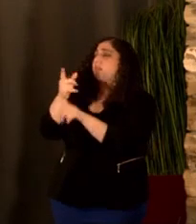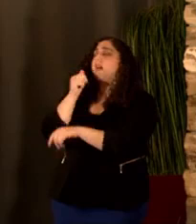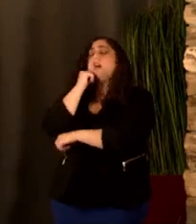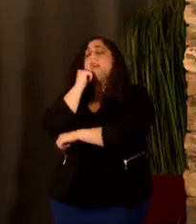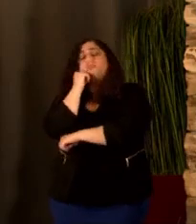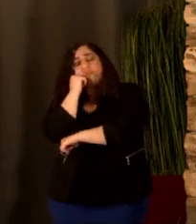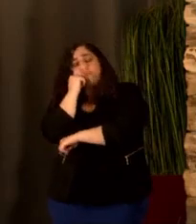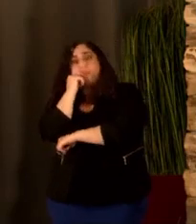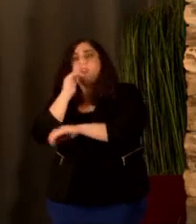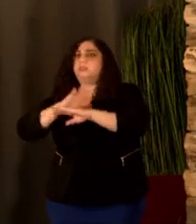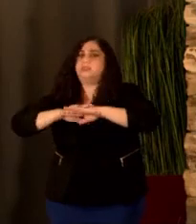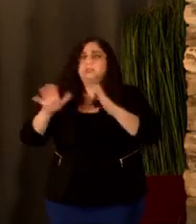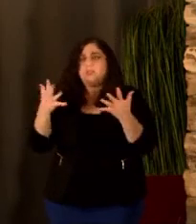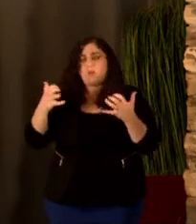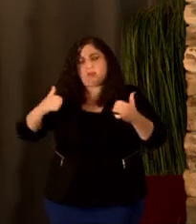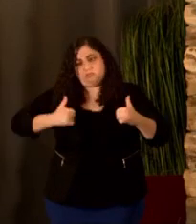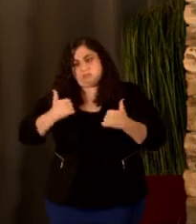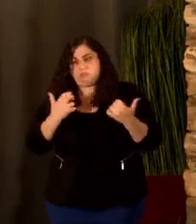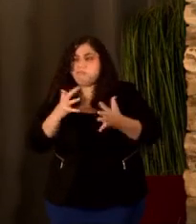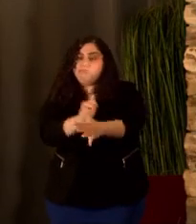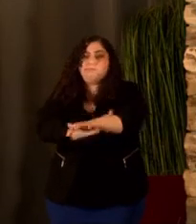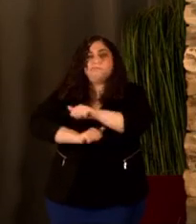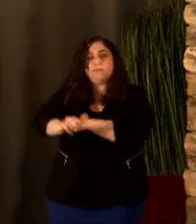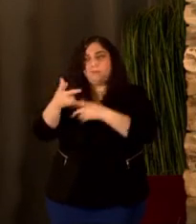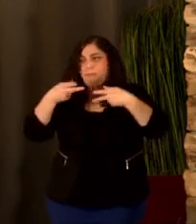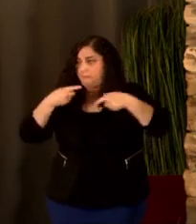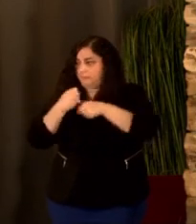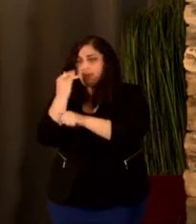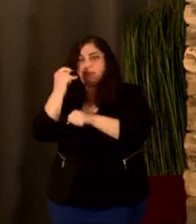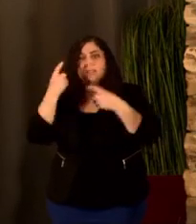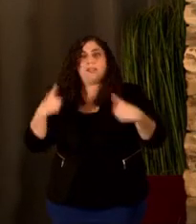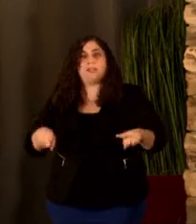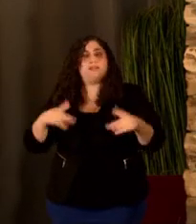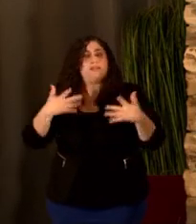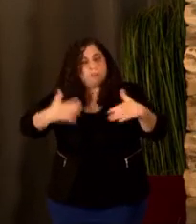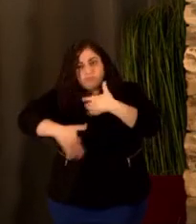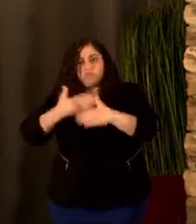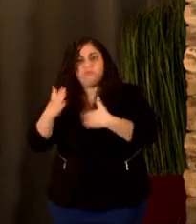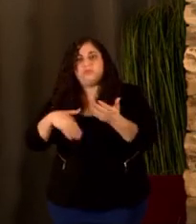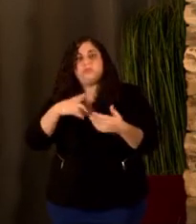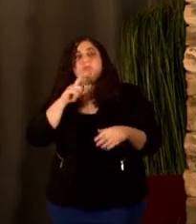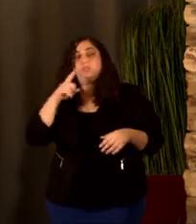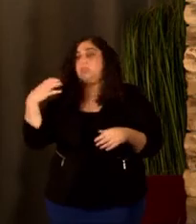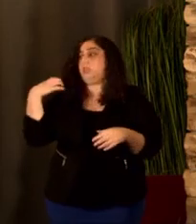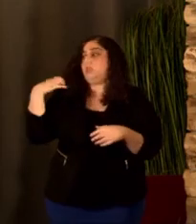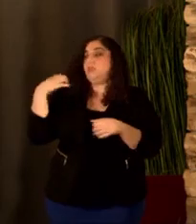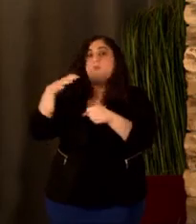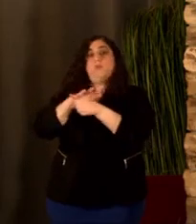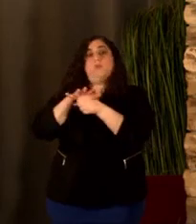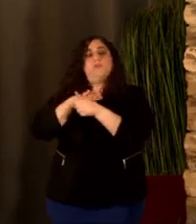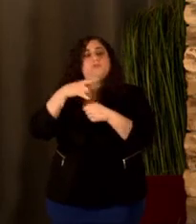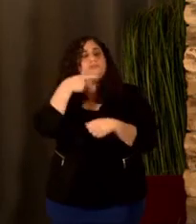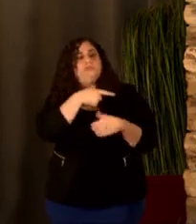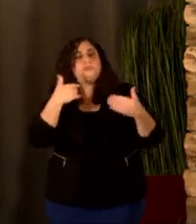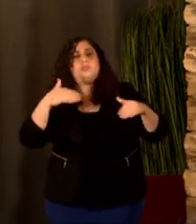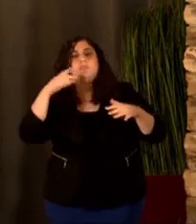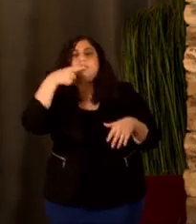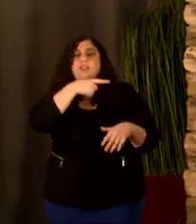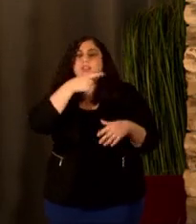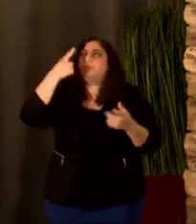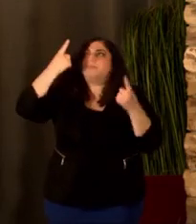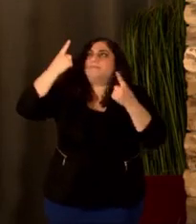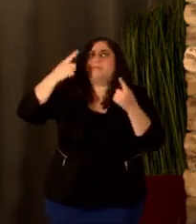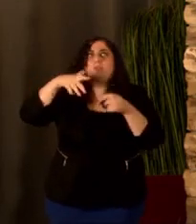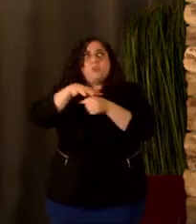That said, again, as a former local official, I am deeply mindful of those local issues and want